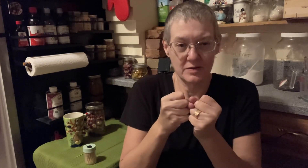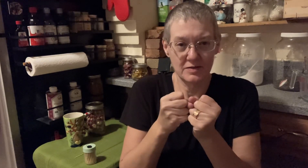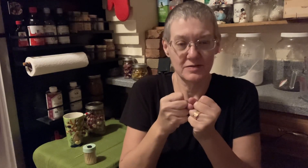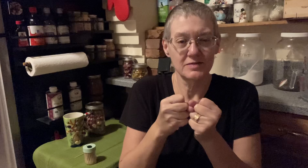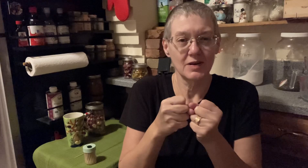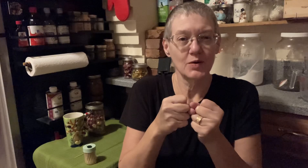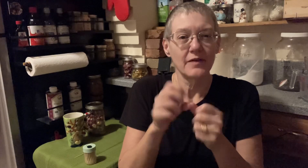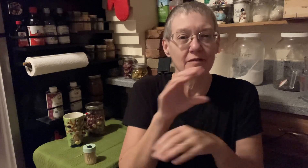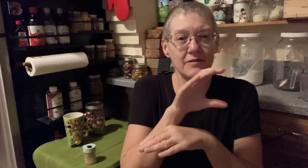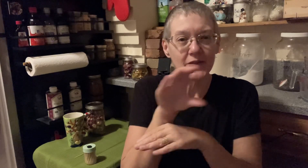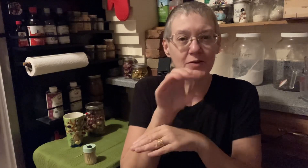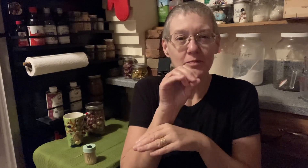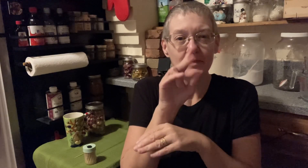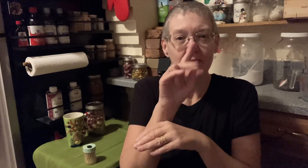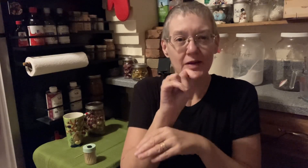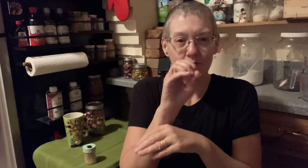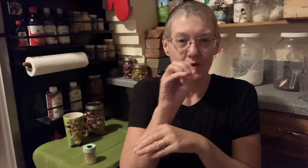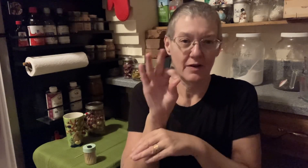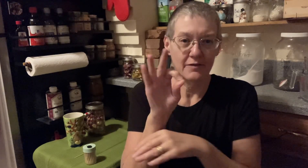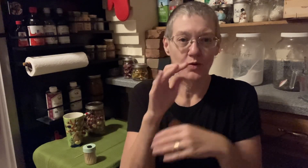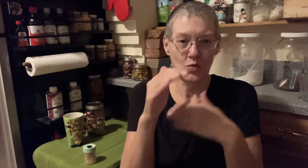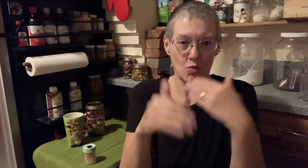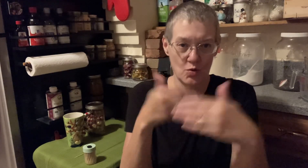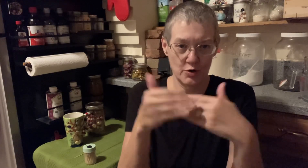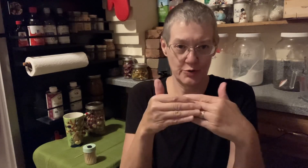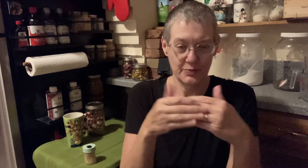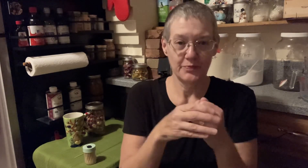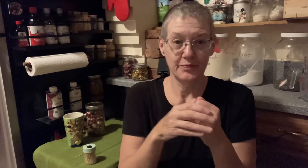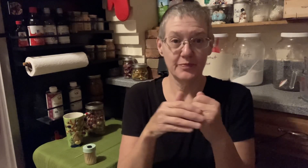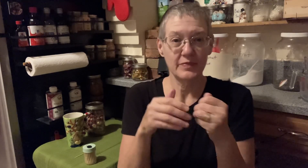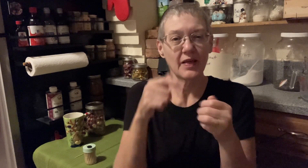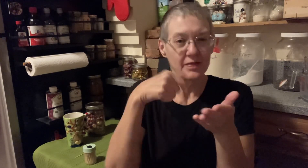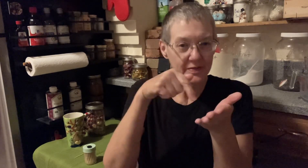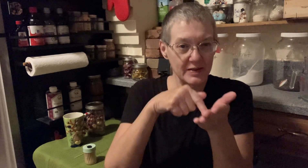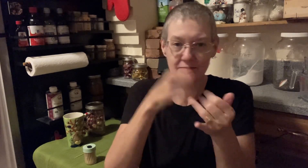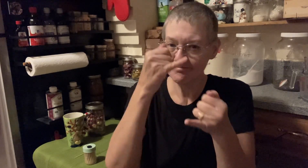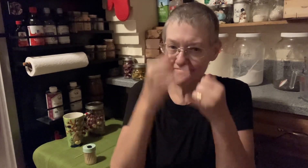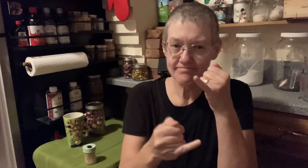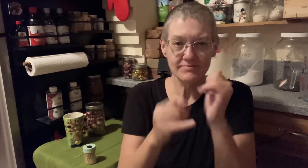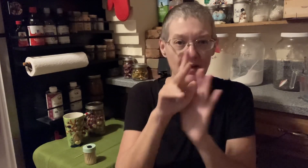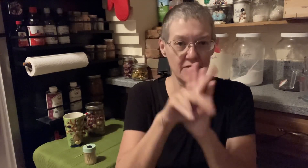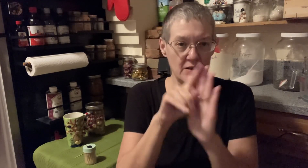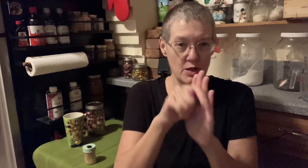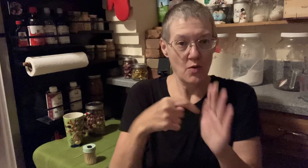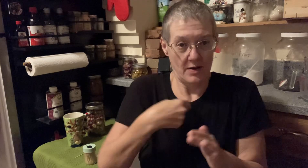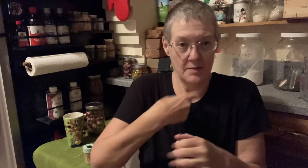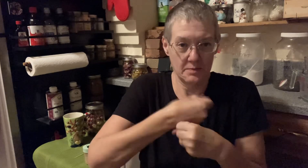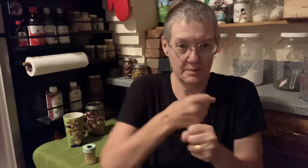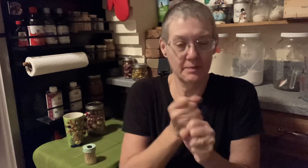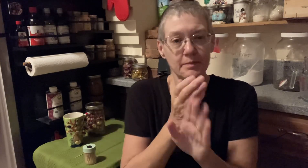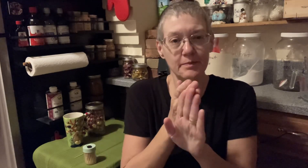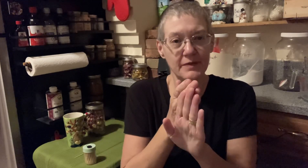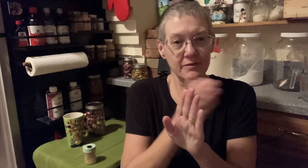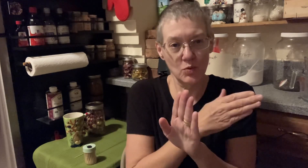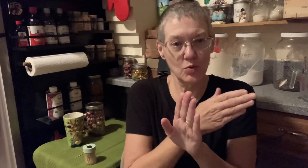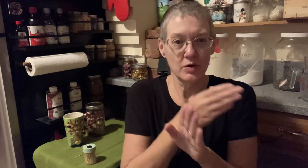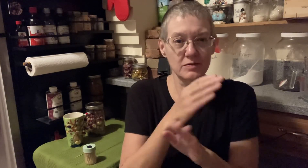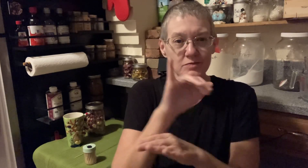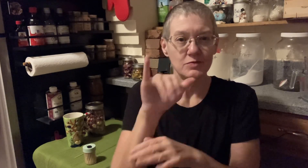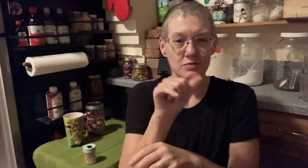a Christmas break. So the way I've filmed is out of order on how we're going to show them. And this is actually the last one